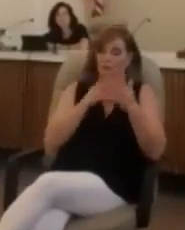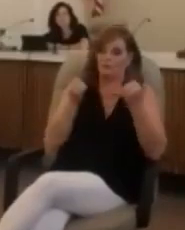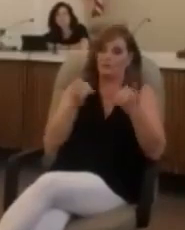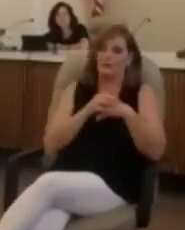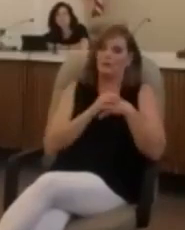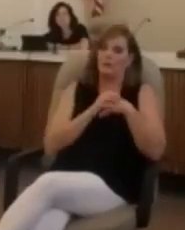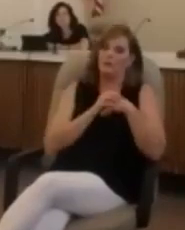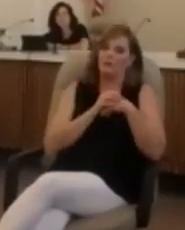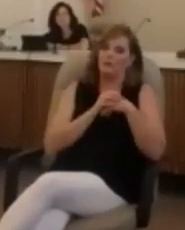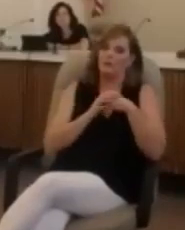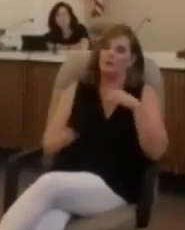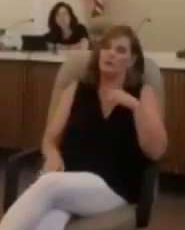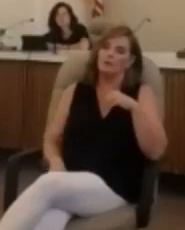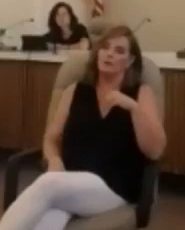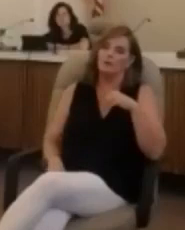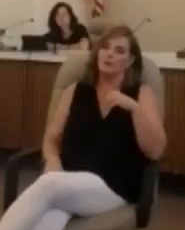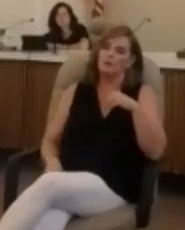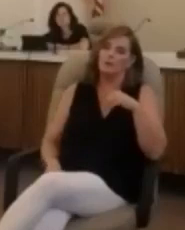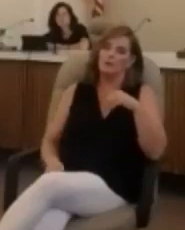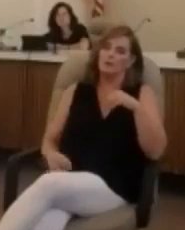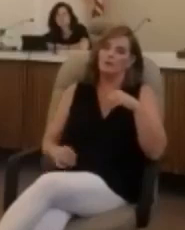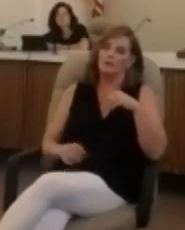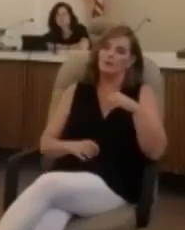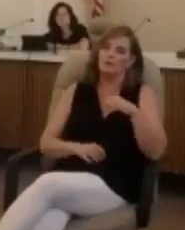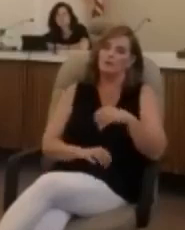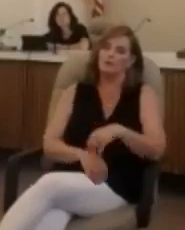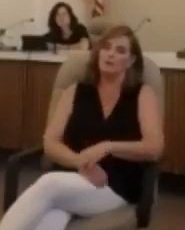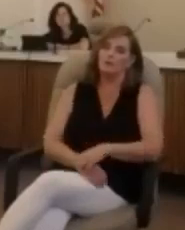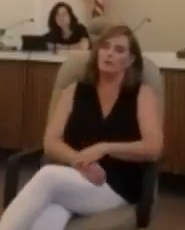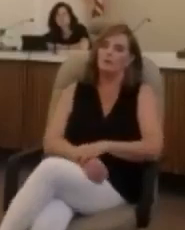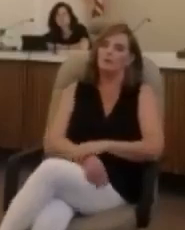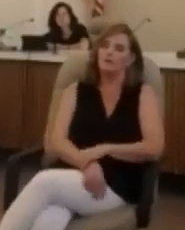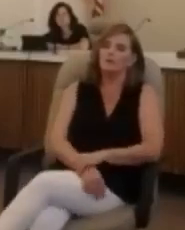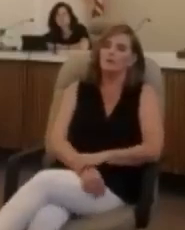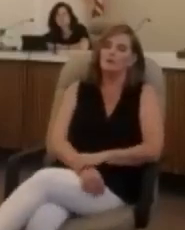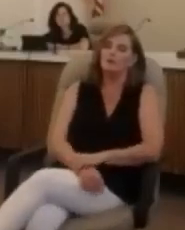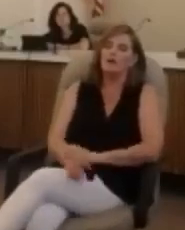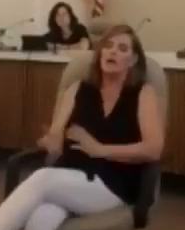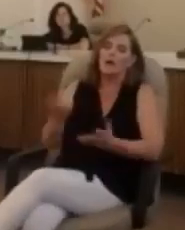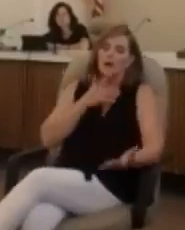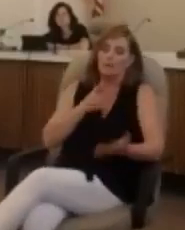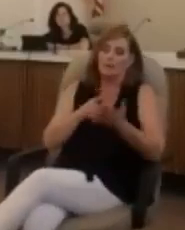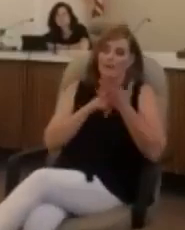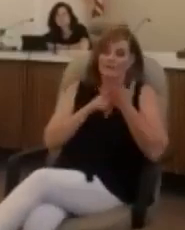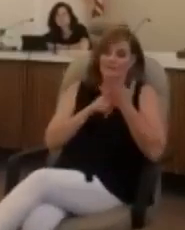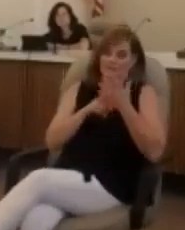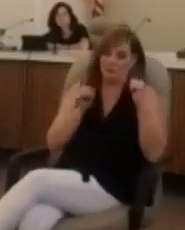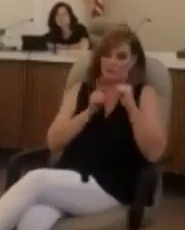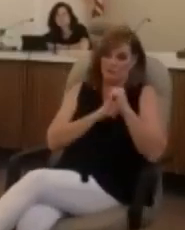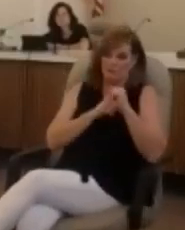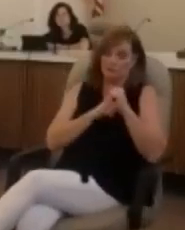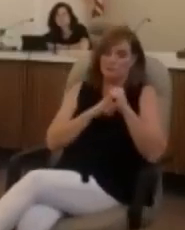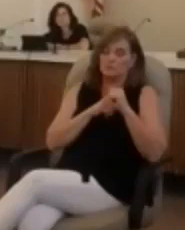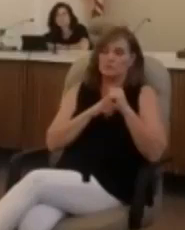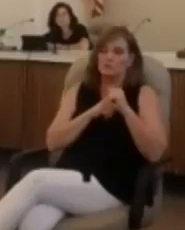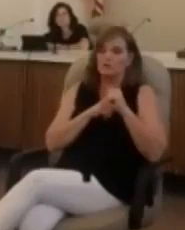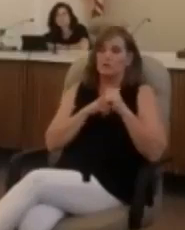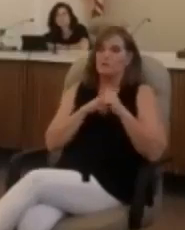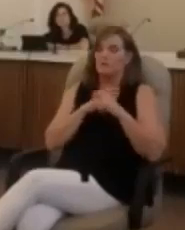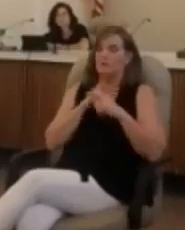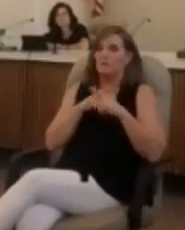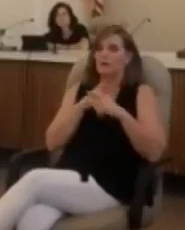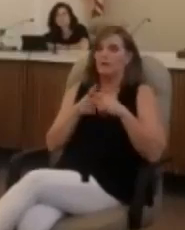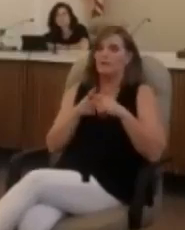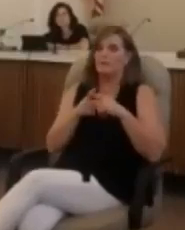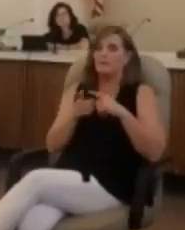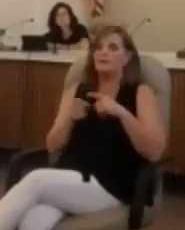I think maybe it would be best to have the discussion first and then move the resolution. Fair enough. Okay. And just